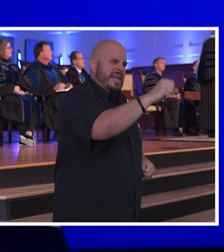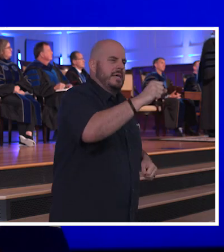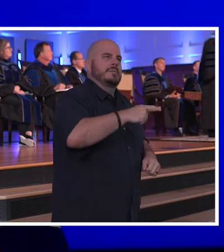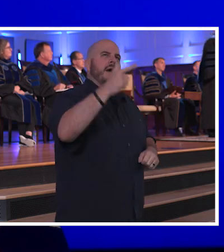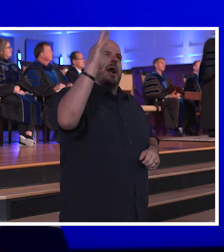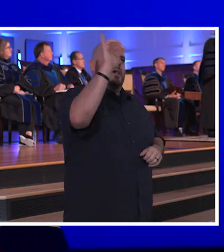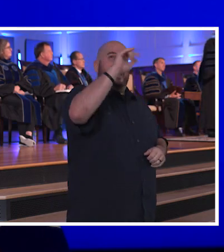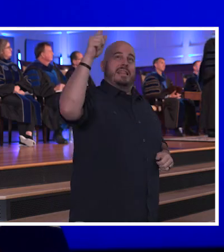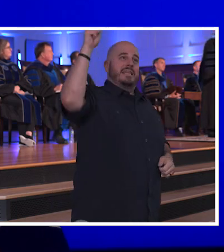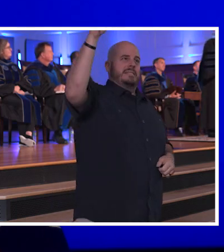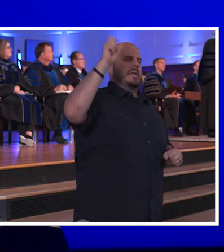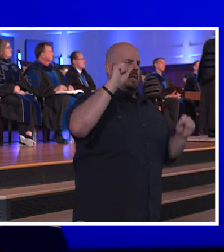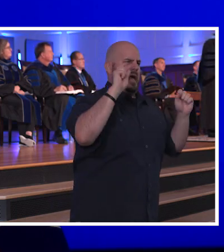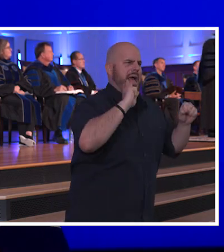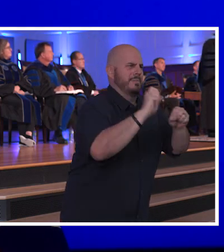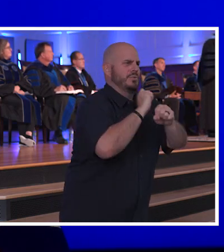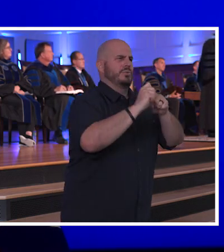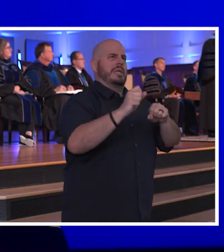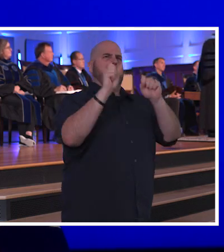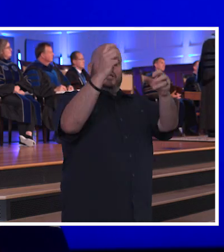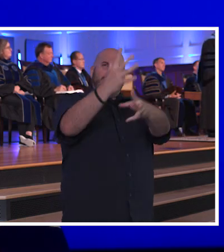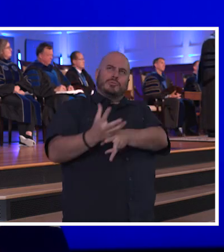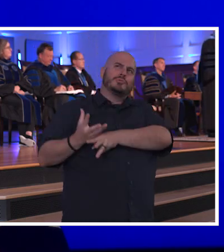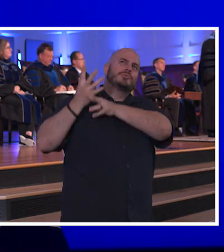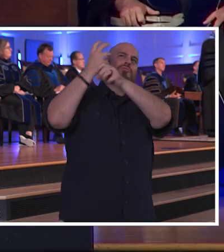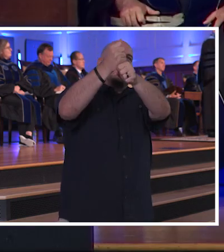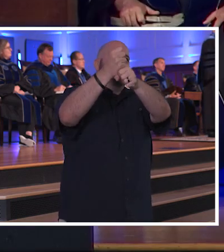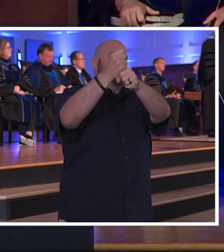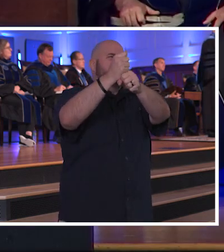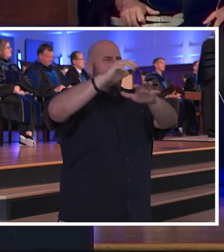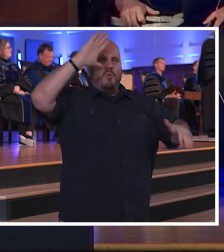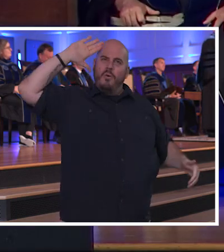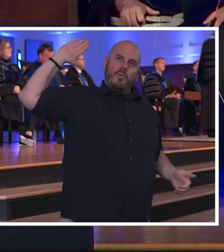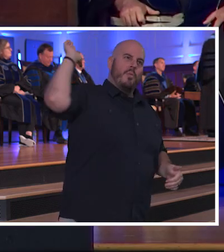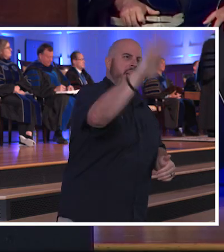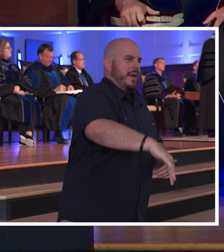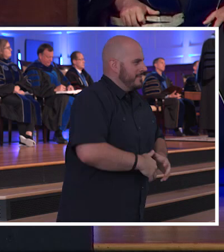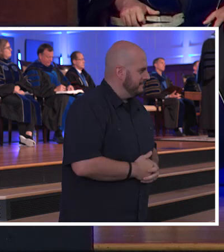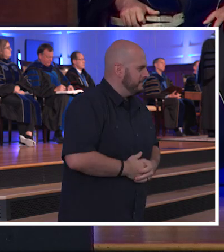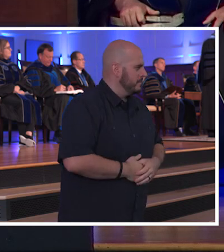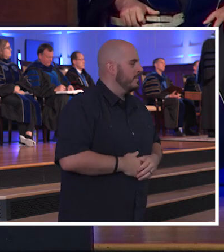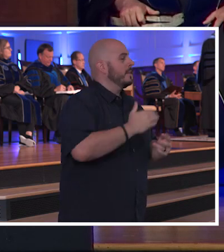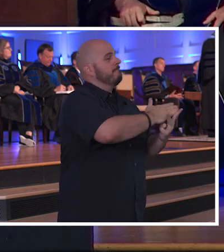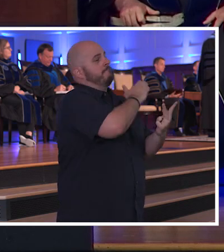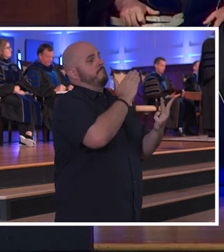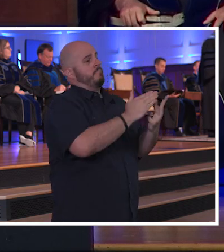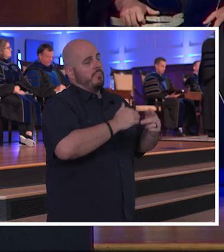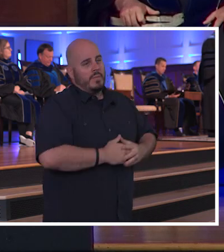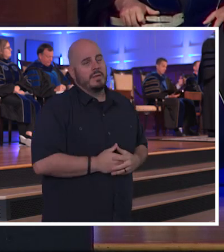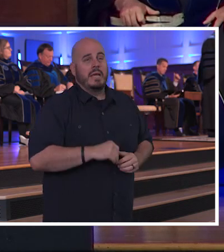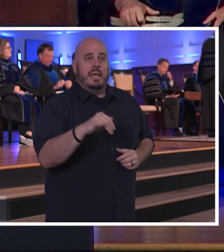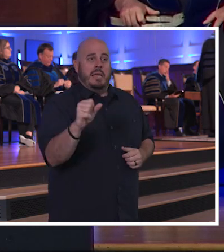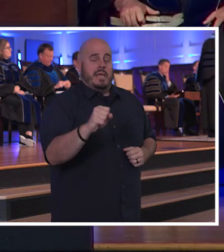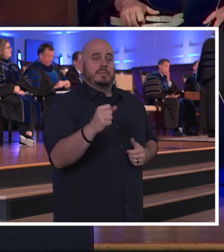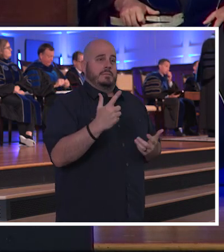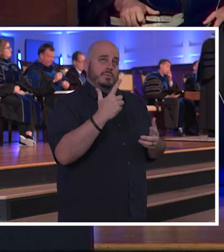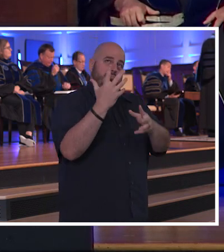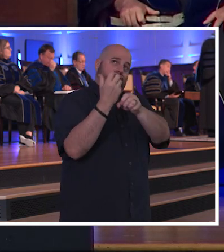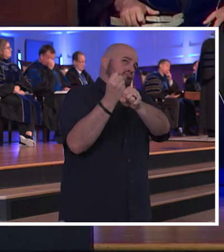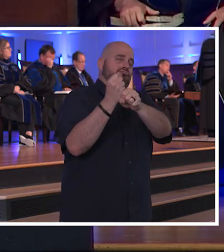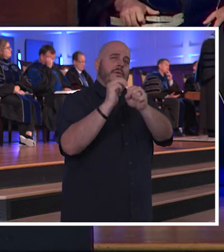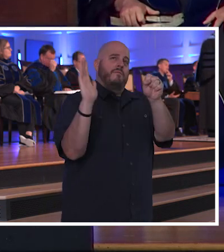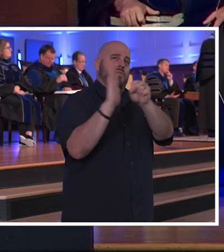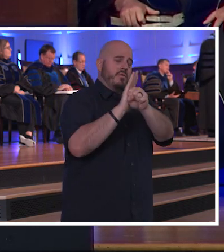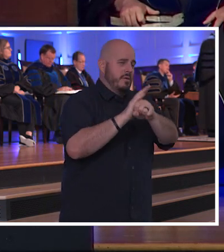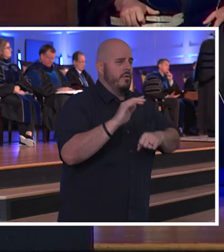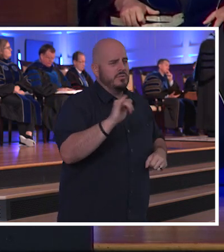be trusted to the fullest measure. Number two, not only do we trust the Lord fully, we need to know the